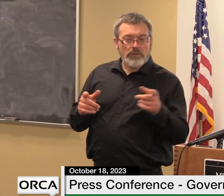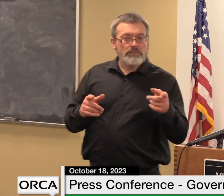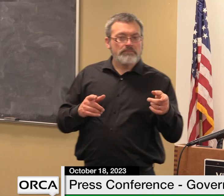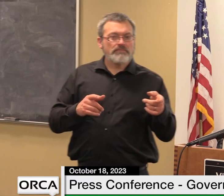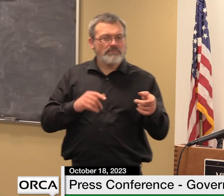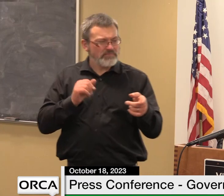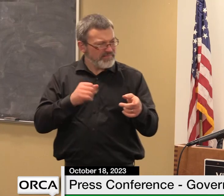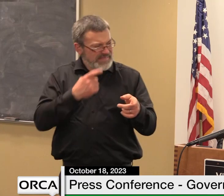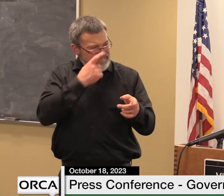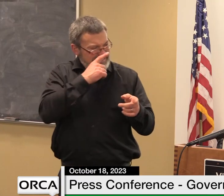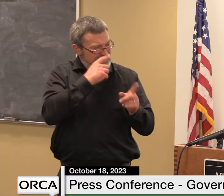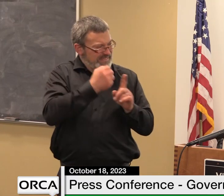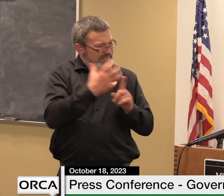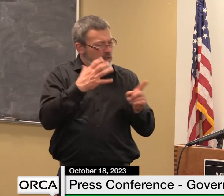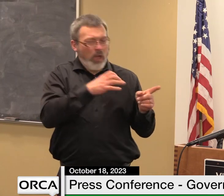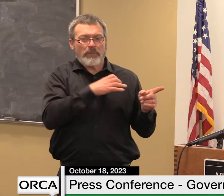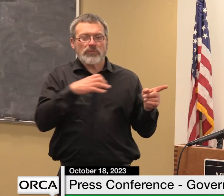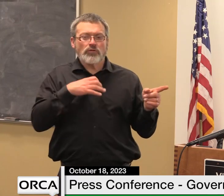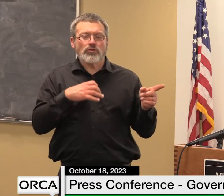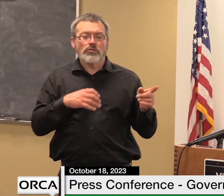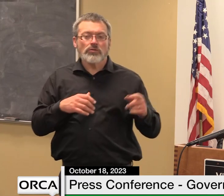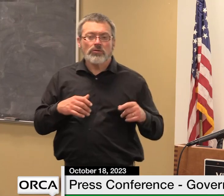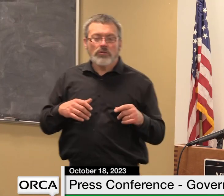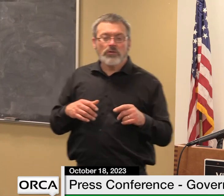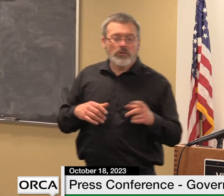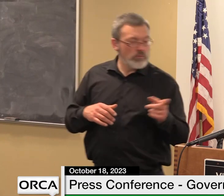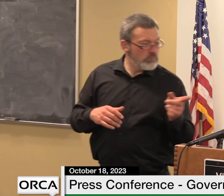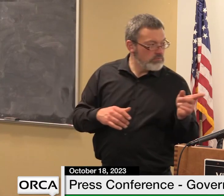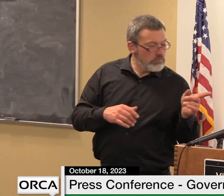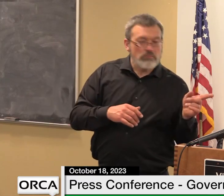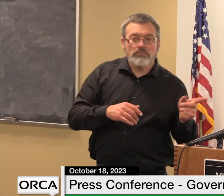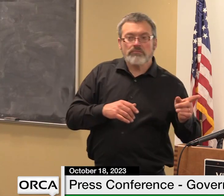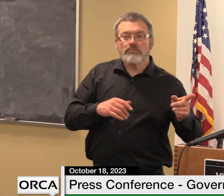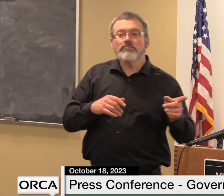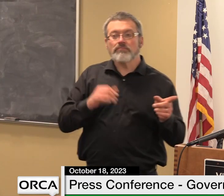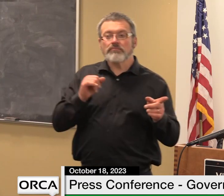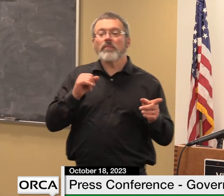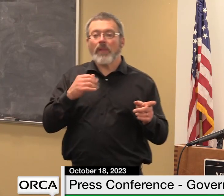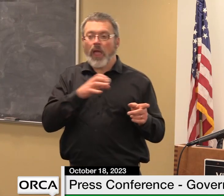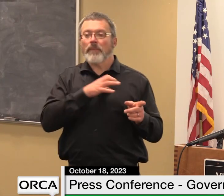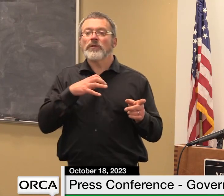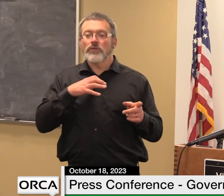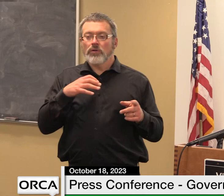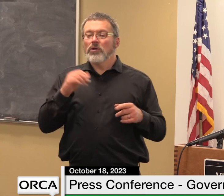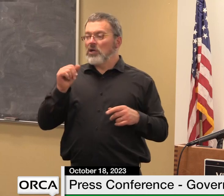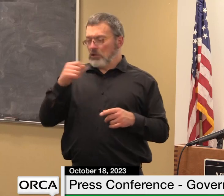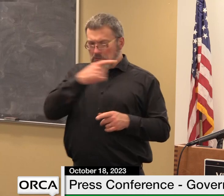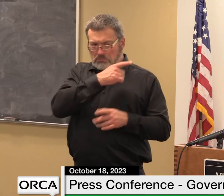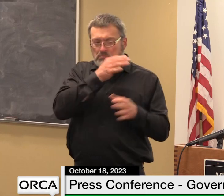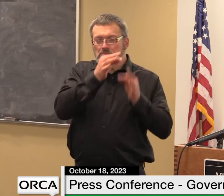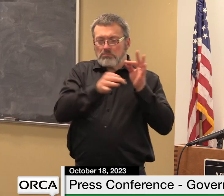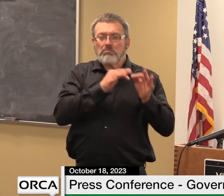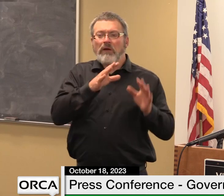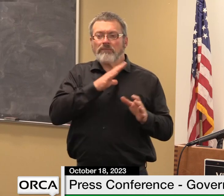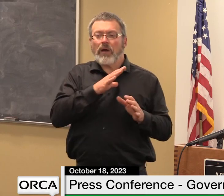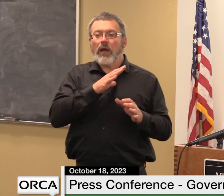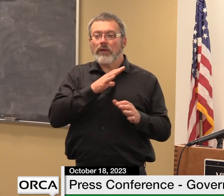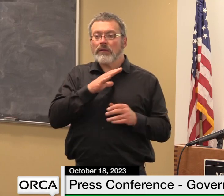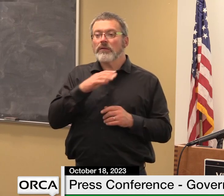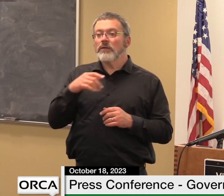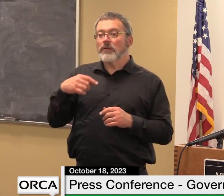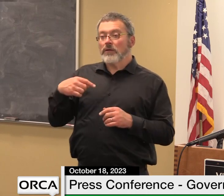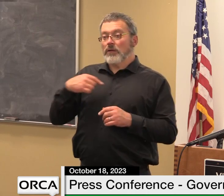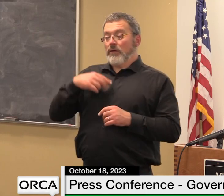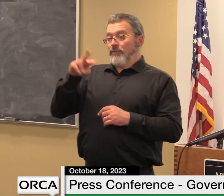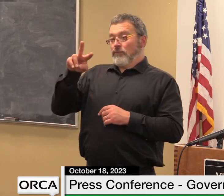elaborate on? Well, I think you covered it pretty well. Vermont Intelligence Center has been sharing communication